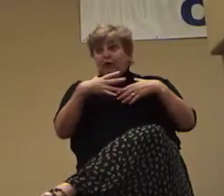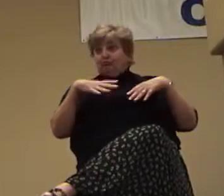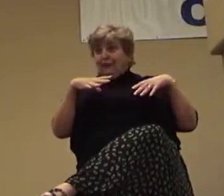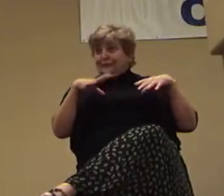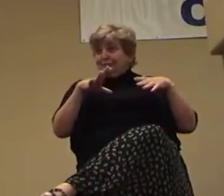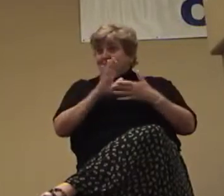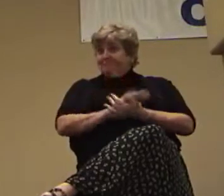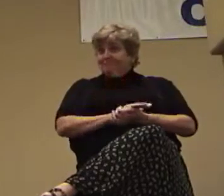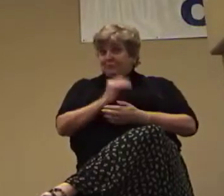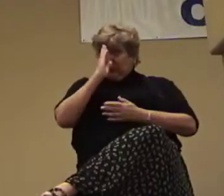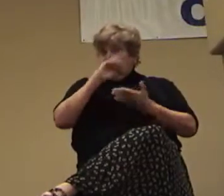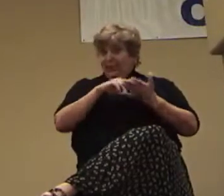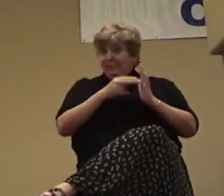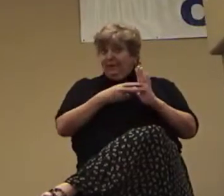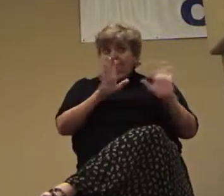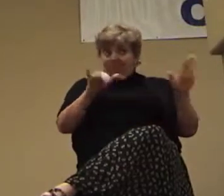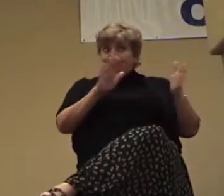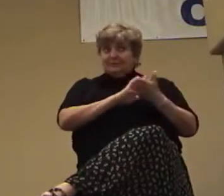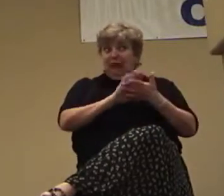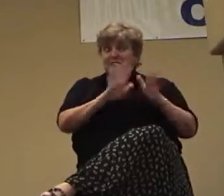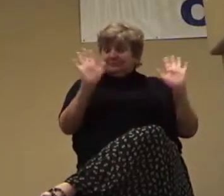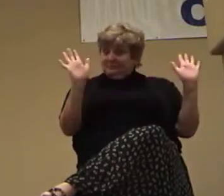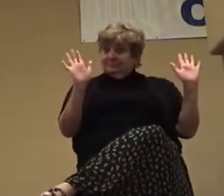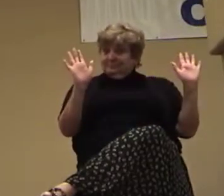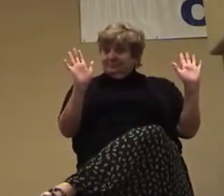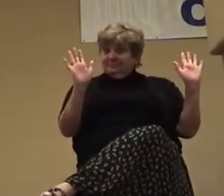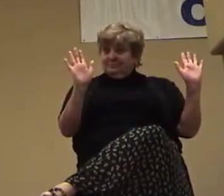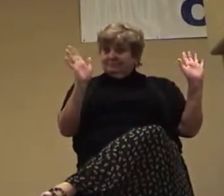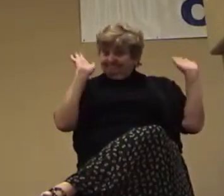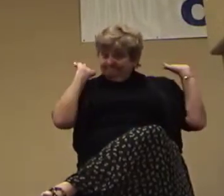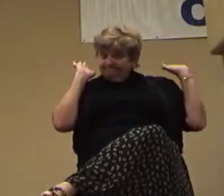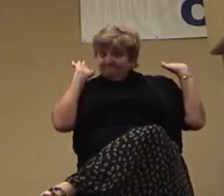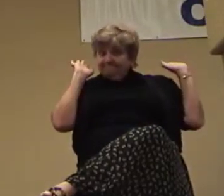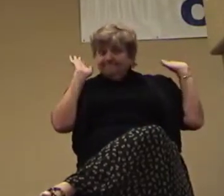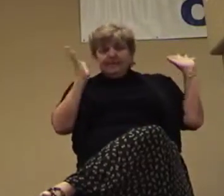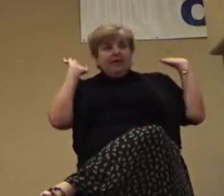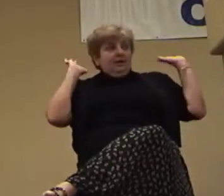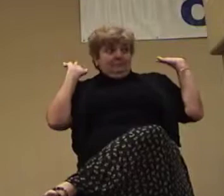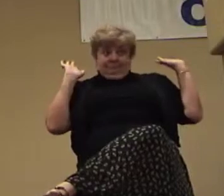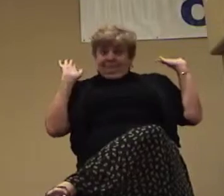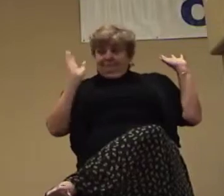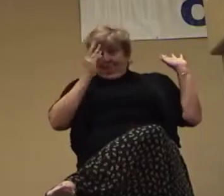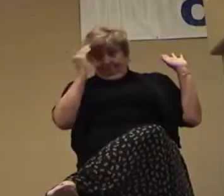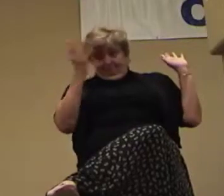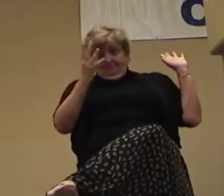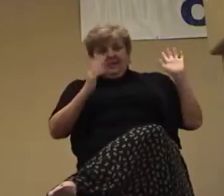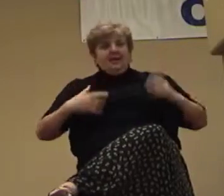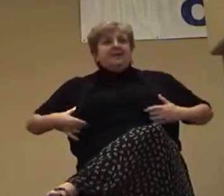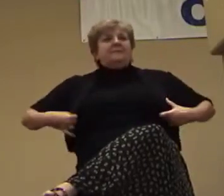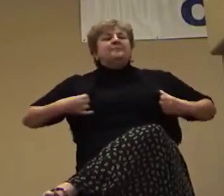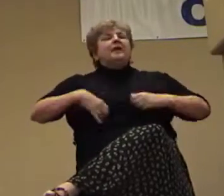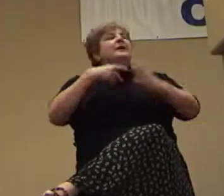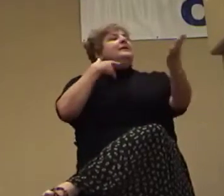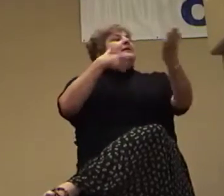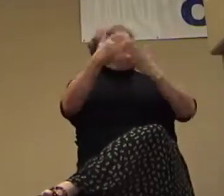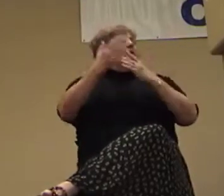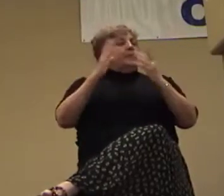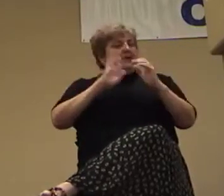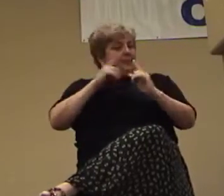What type of drunk you were, you know. So anyway, I digress. So I came to Clancy. I was in a lot of pain, and